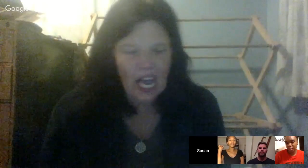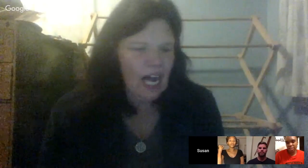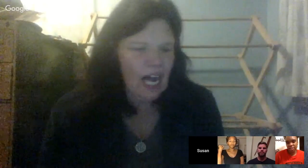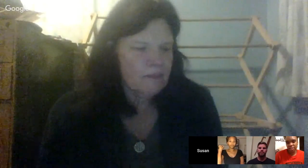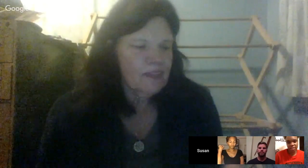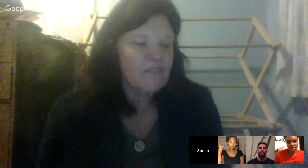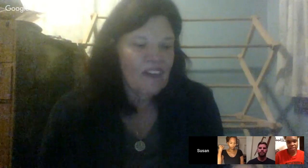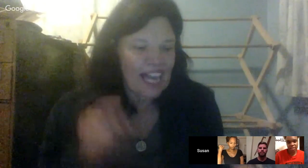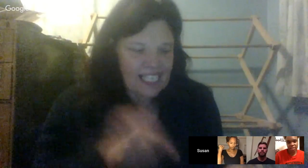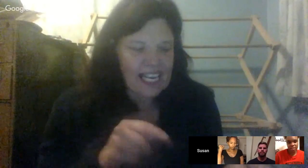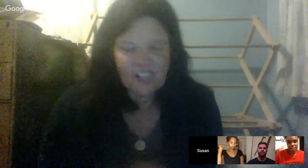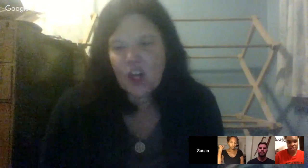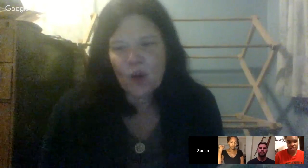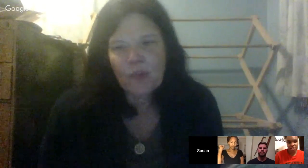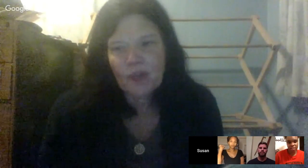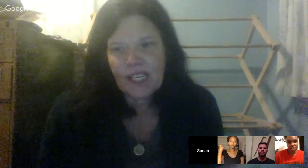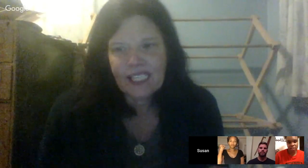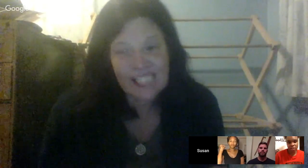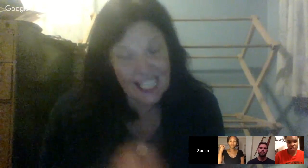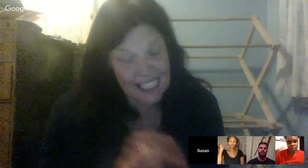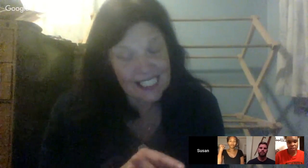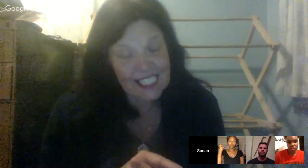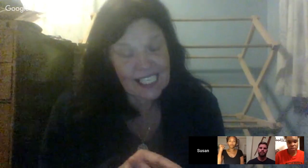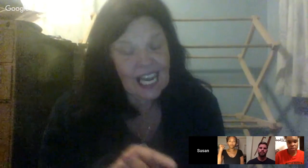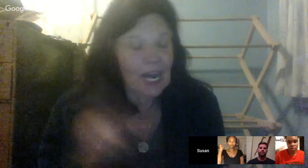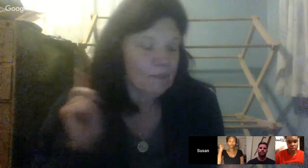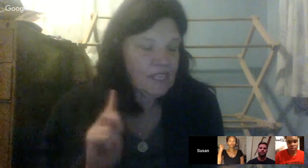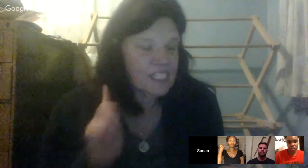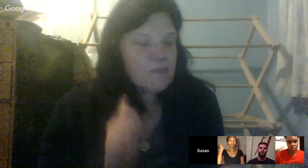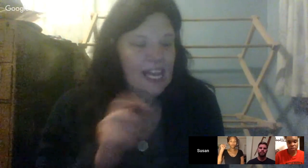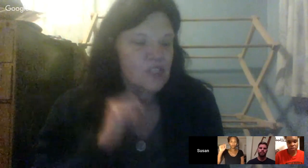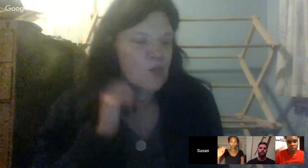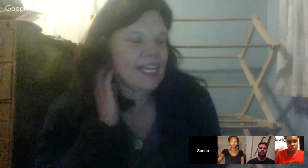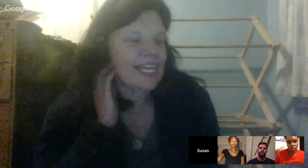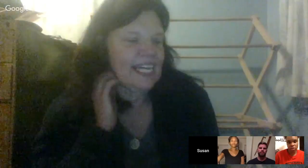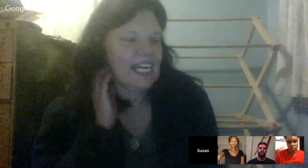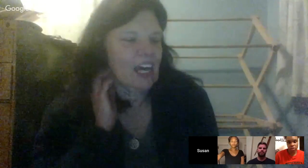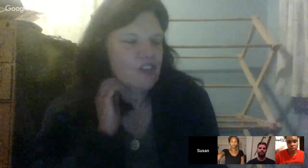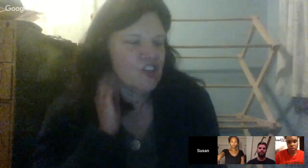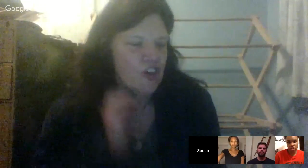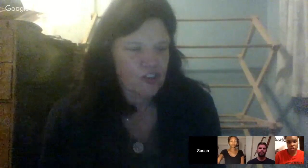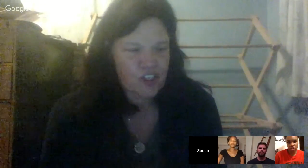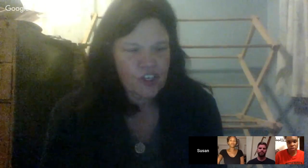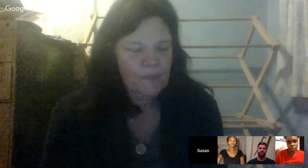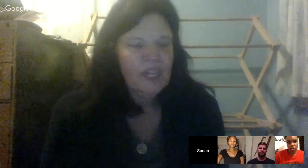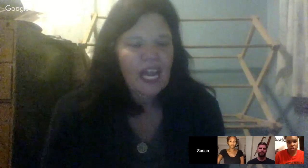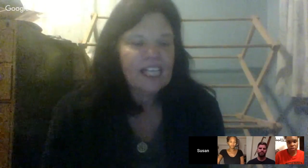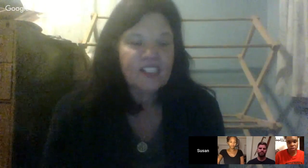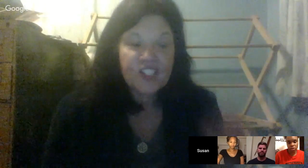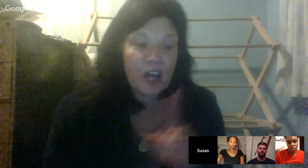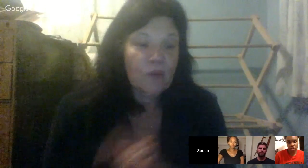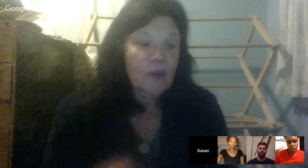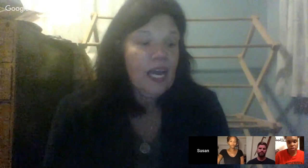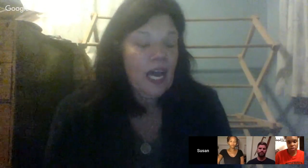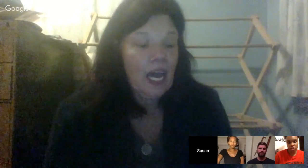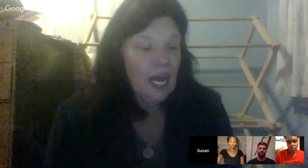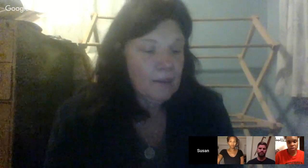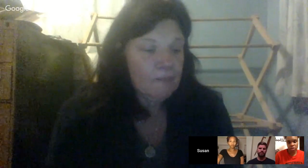Yes. In fact, I interpreted this this past weekend at our church. And